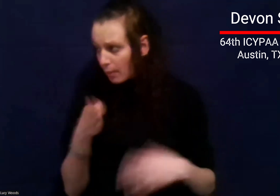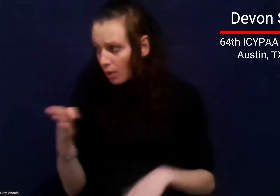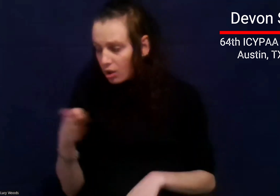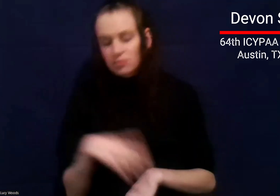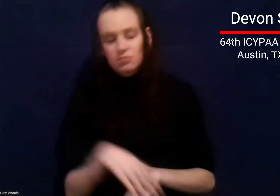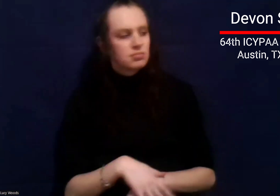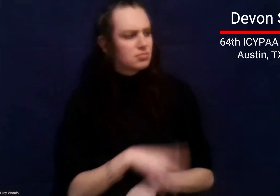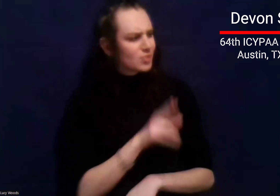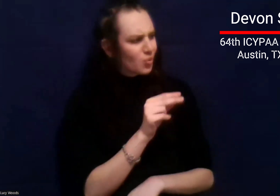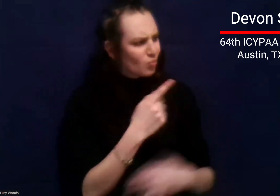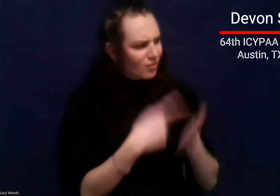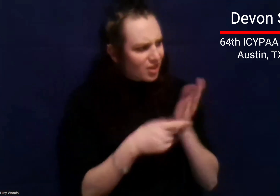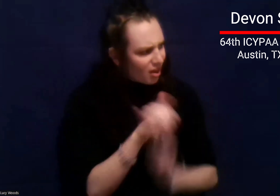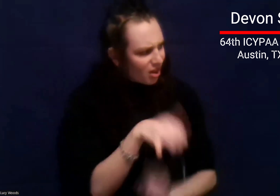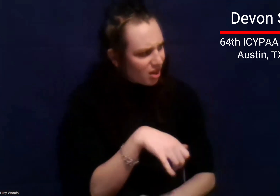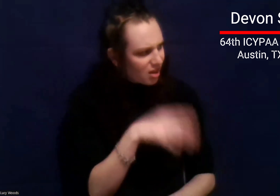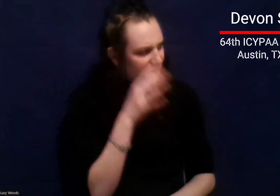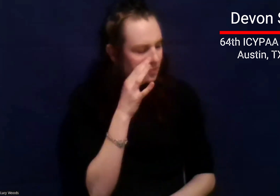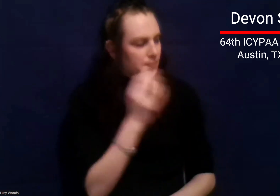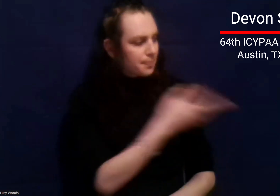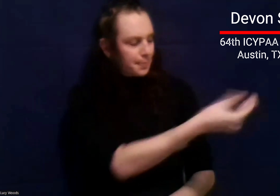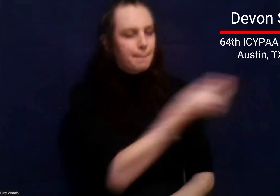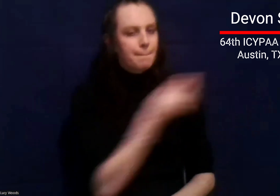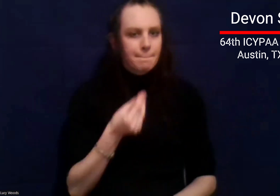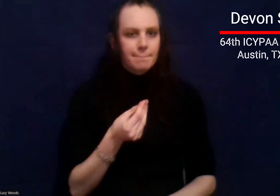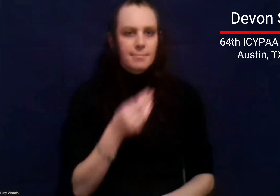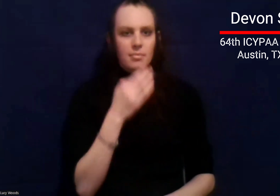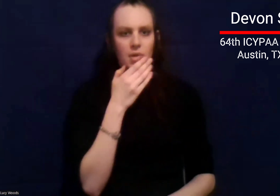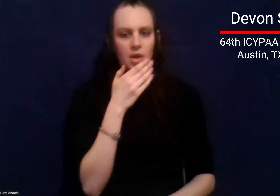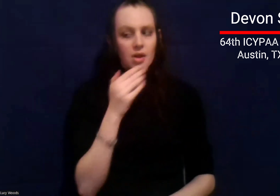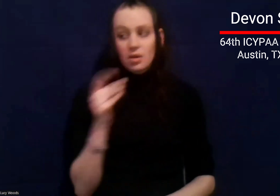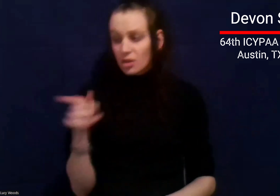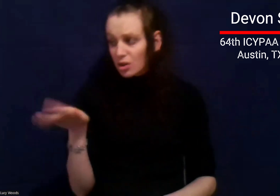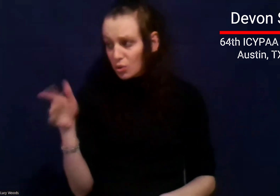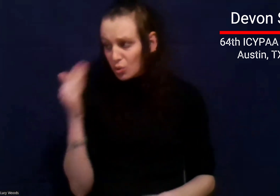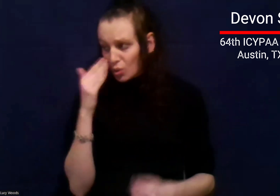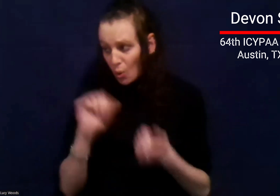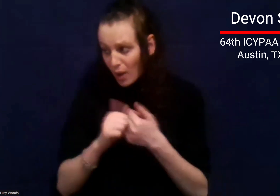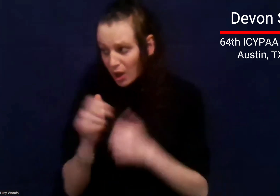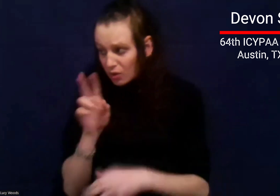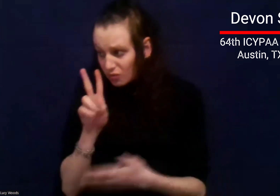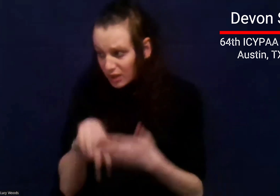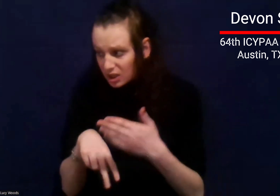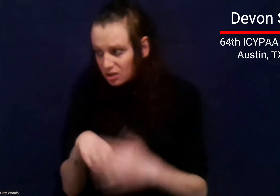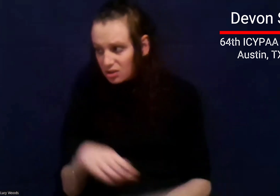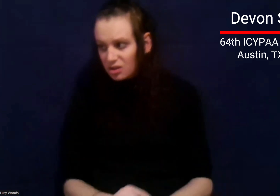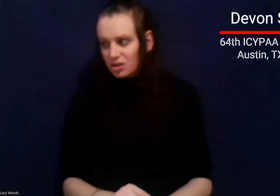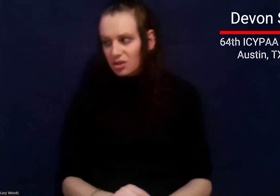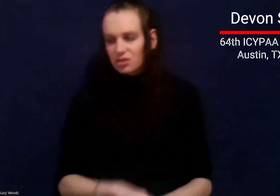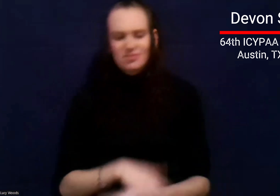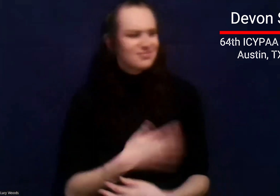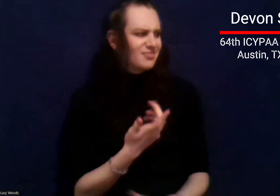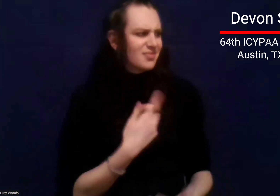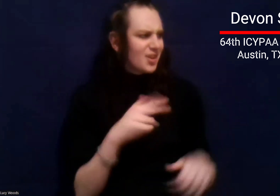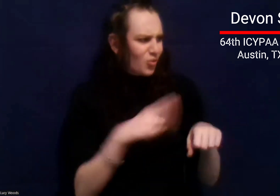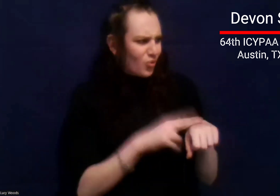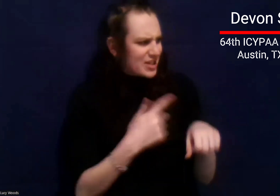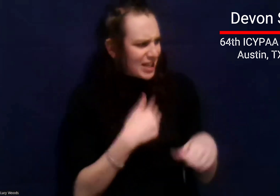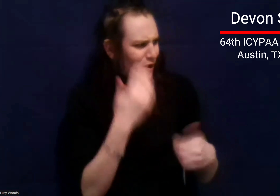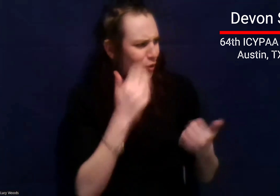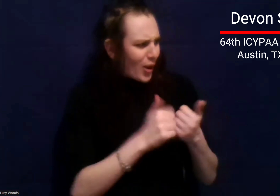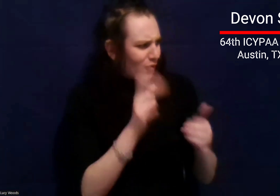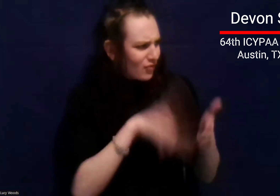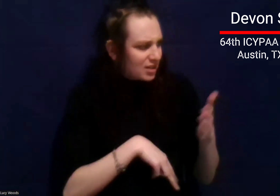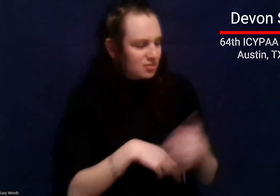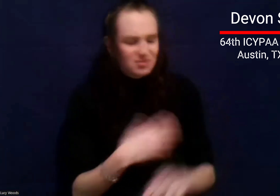me a big book and he goes, do you know how to read? I was like, of course I know how to read. He's like, don't get snotty with me. Some people can't read. And he told me to